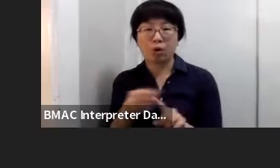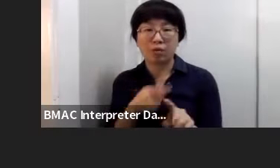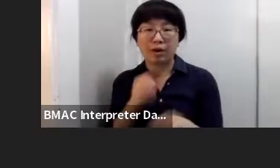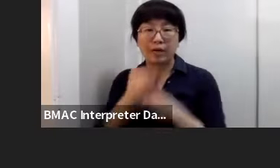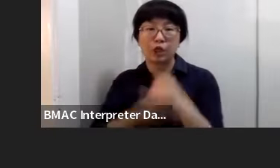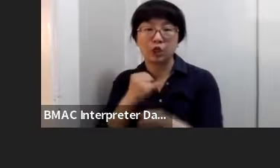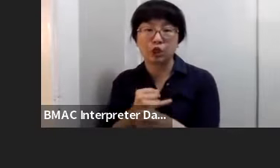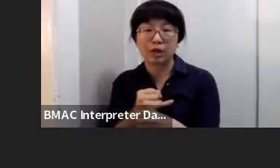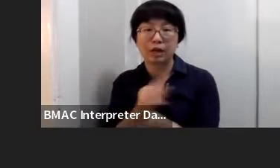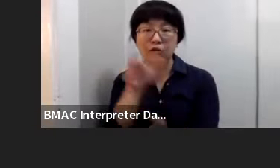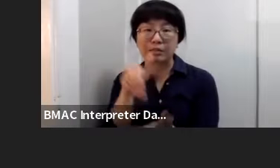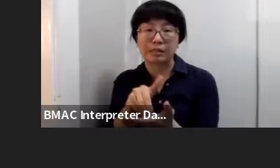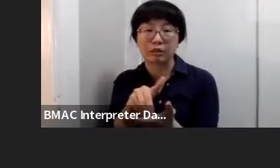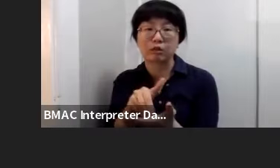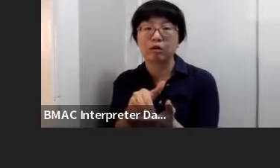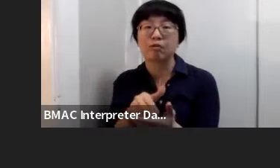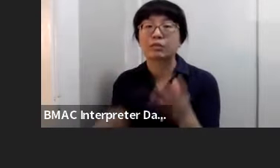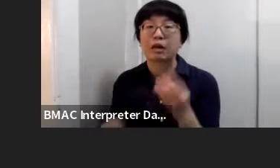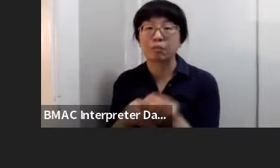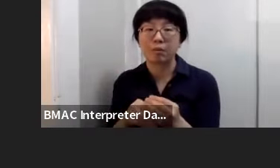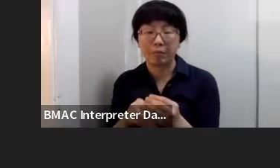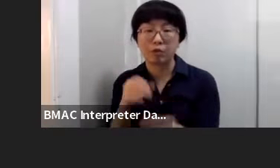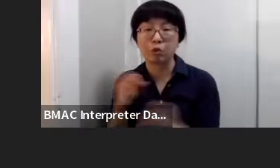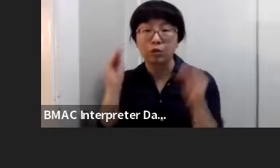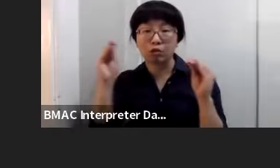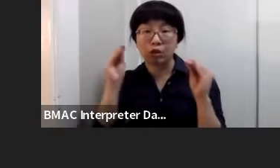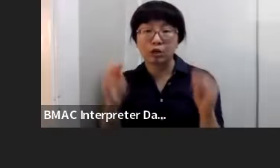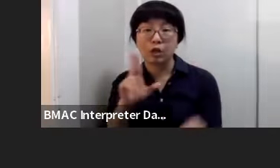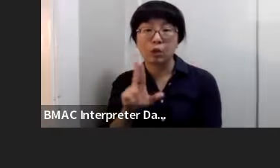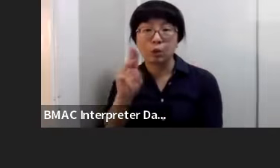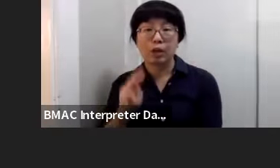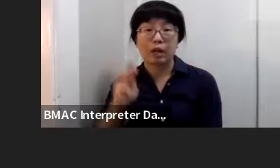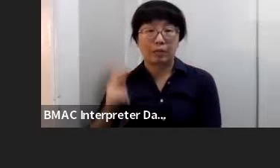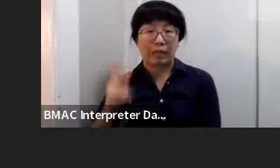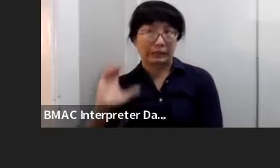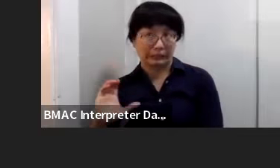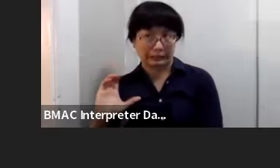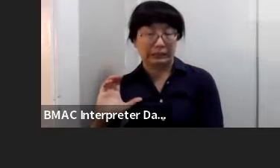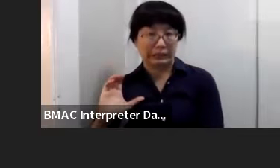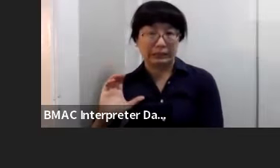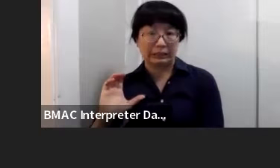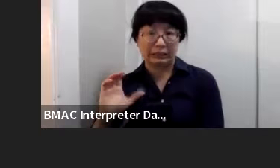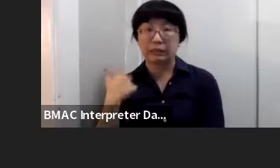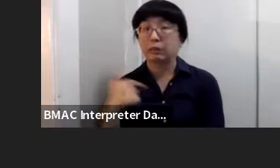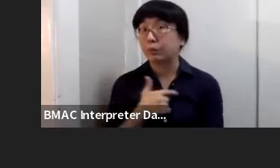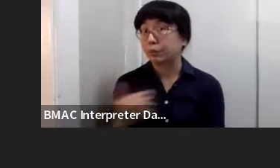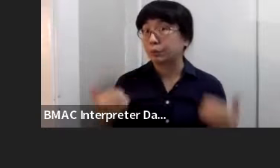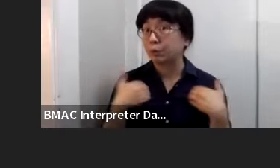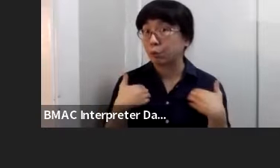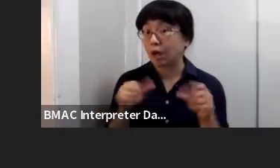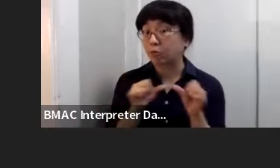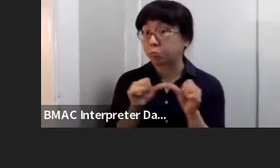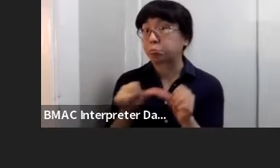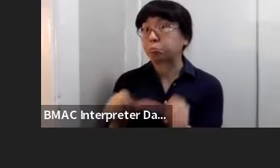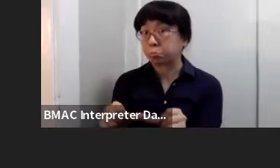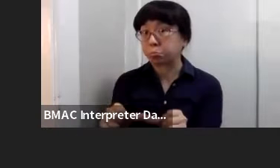Instruction at UMKC as of June 2019, if my math is correct. So that means that we have consistently hit